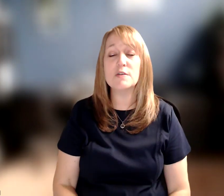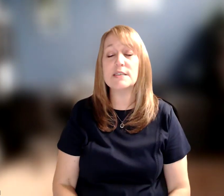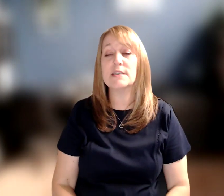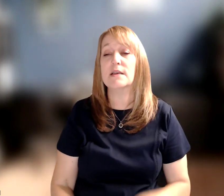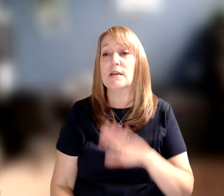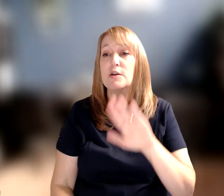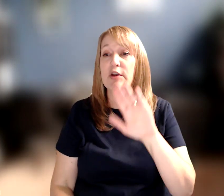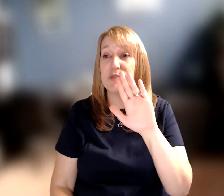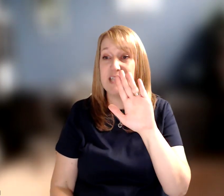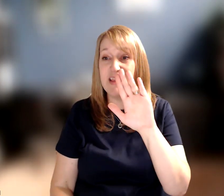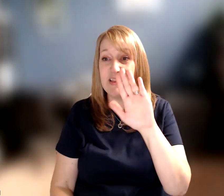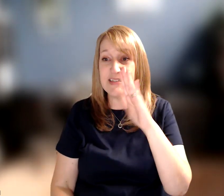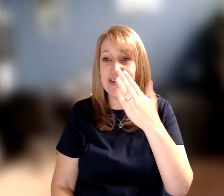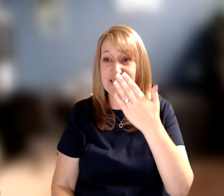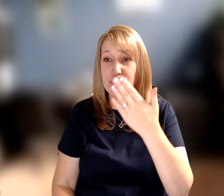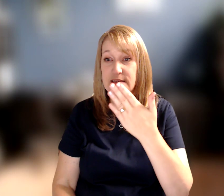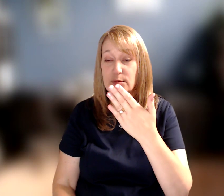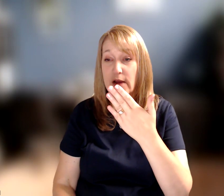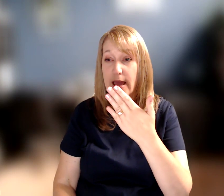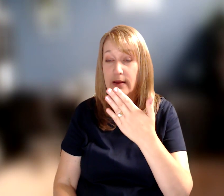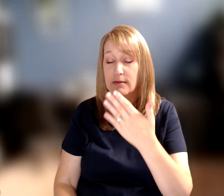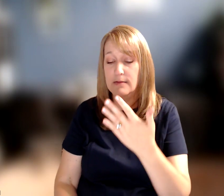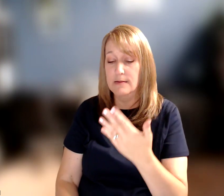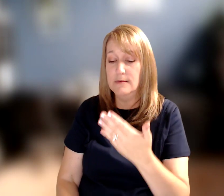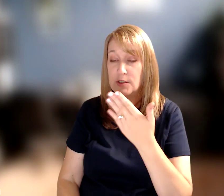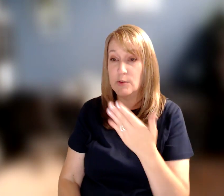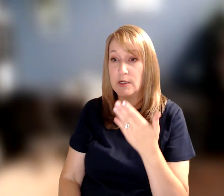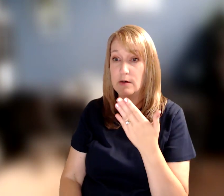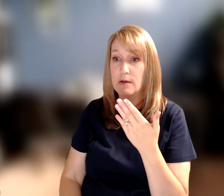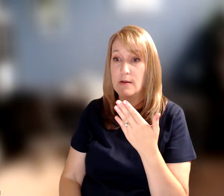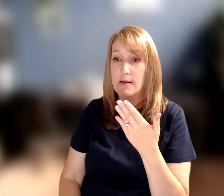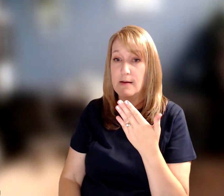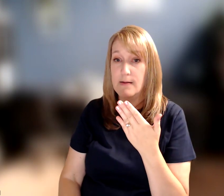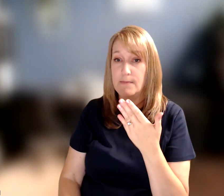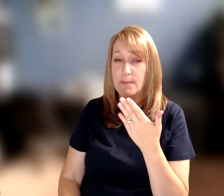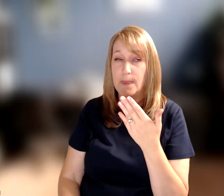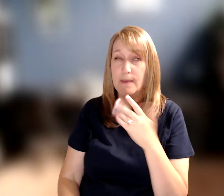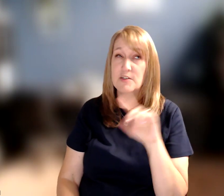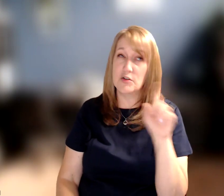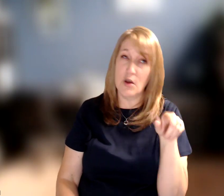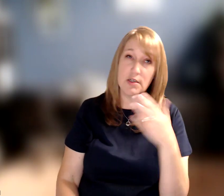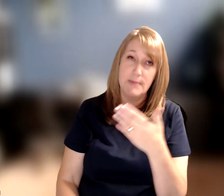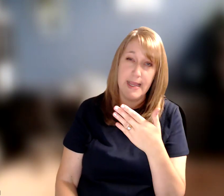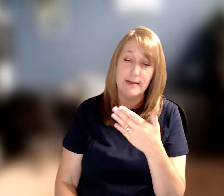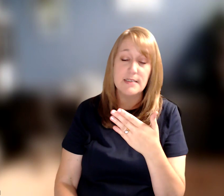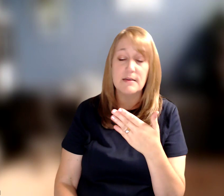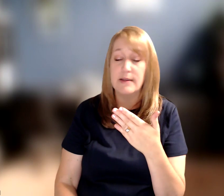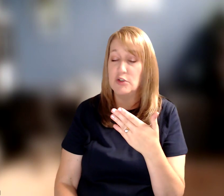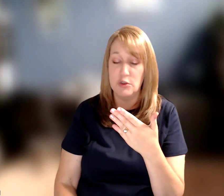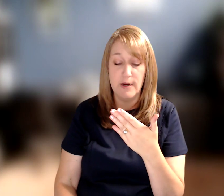Toast, you're going to pretend that this hand is a piece of bread. You want it's your non-dominant hand, the hand you don't write